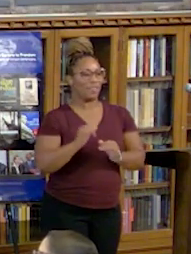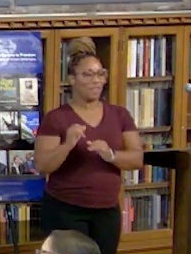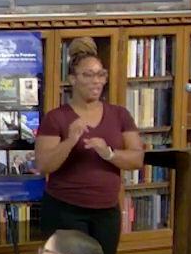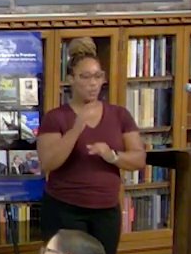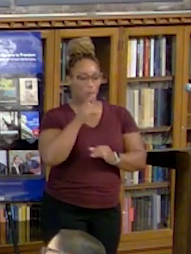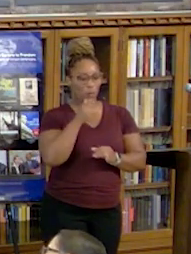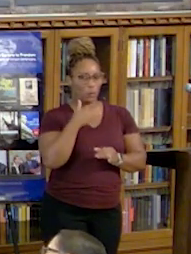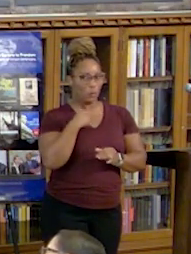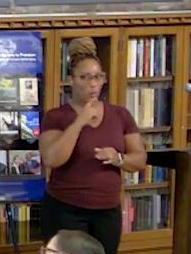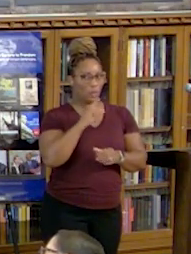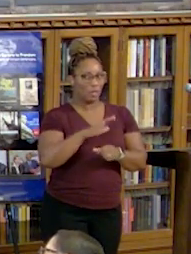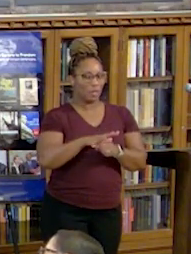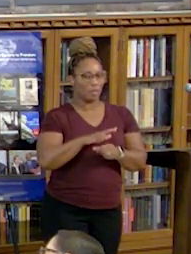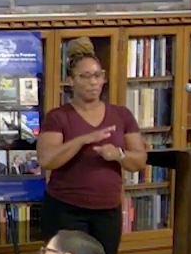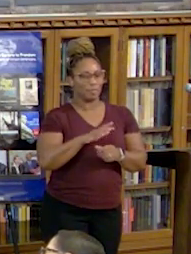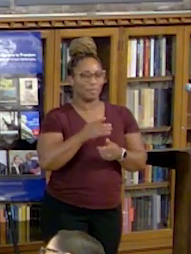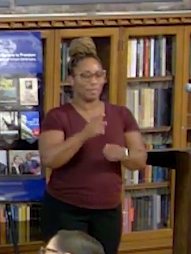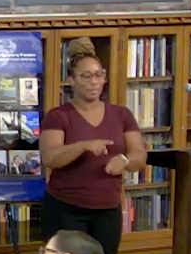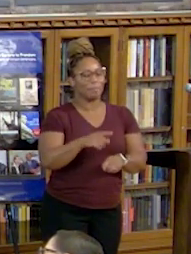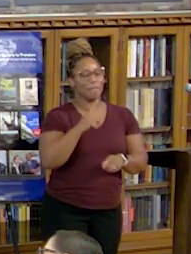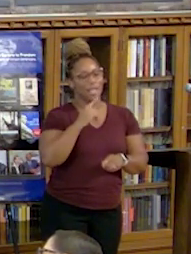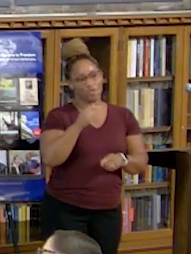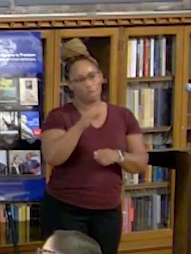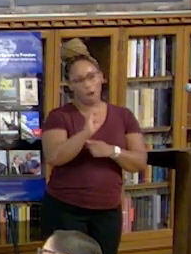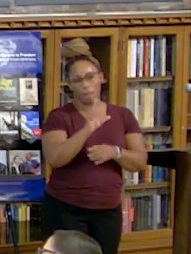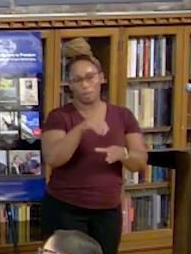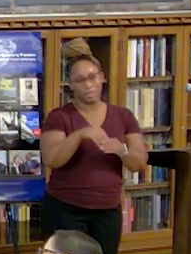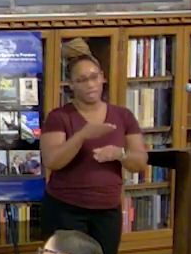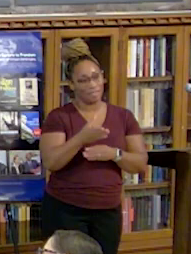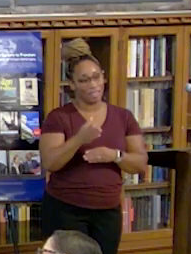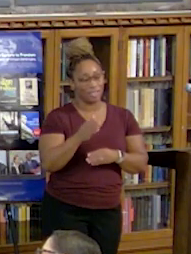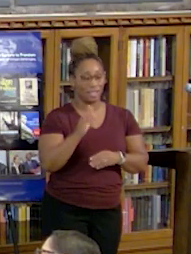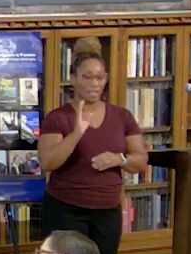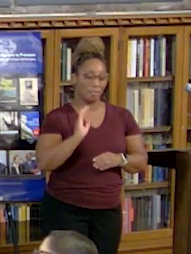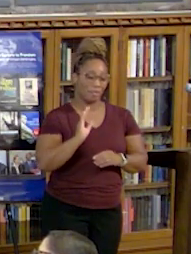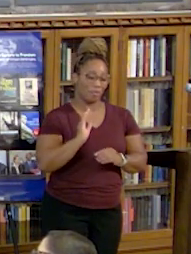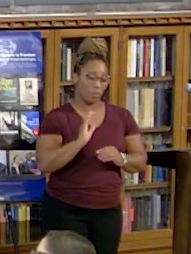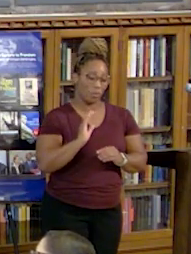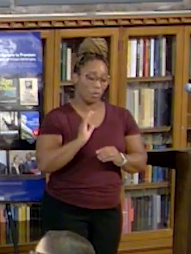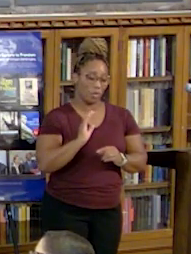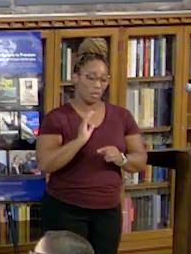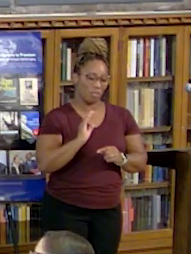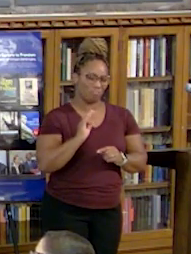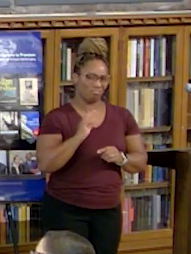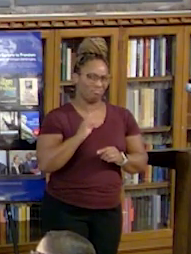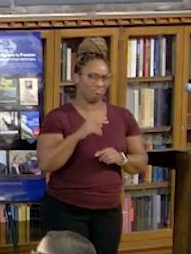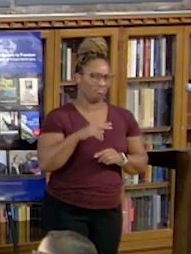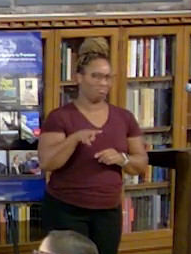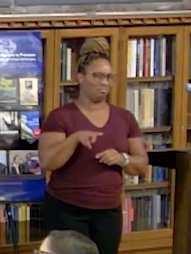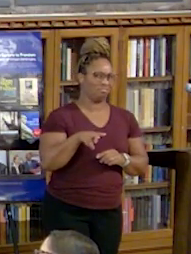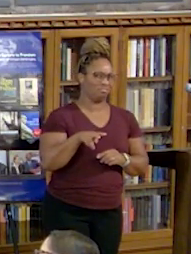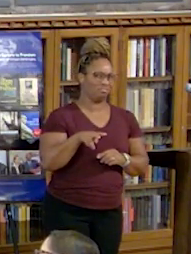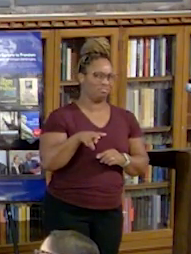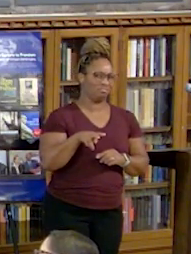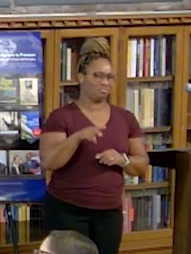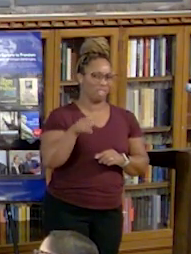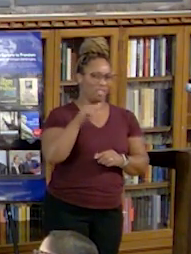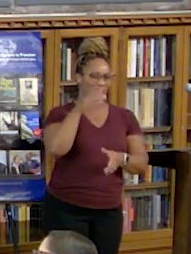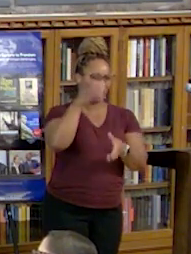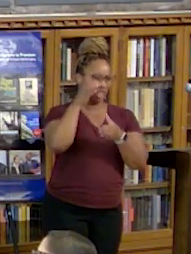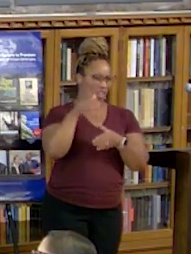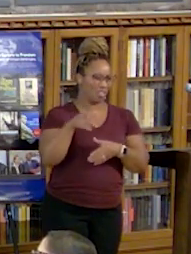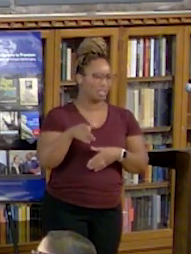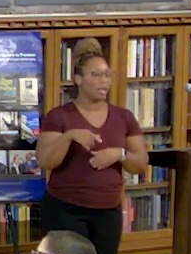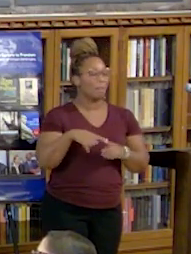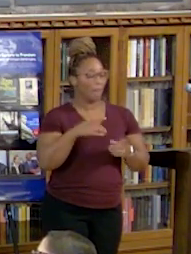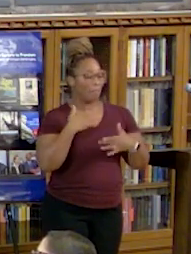have been committing crimes or participating in things that at one point in time we would have looked away from as Scholars